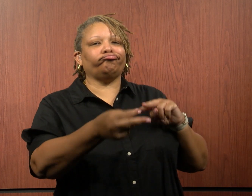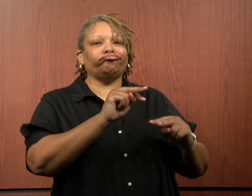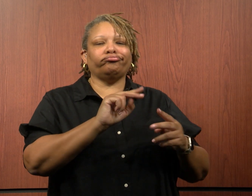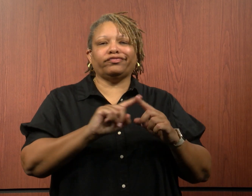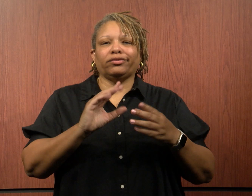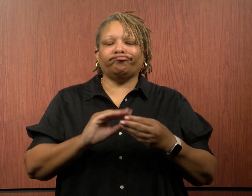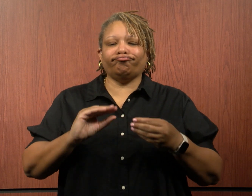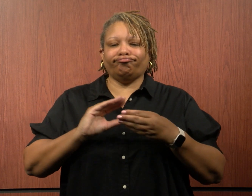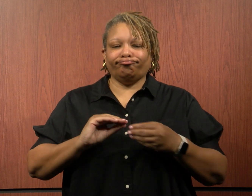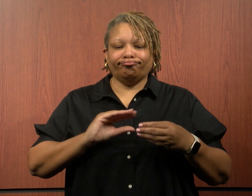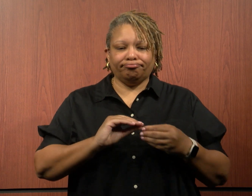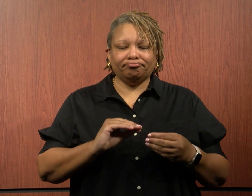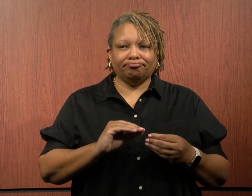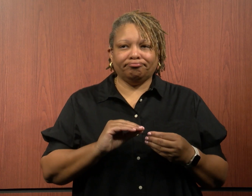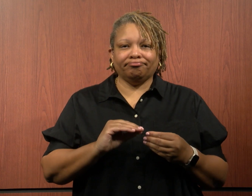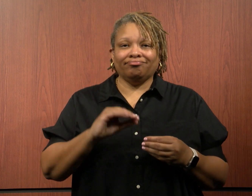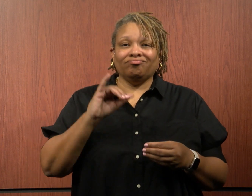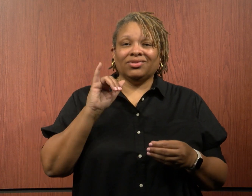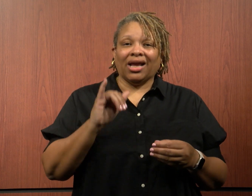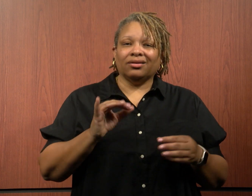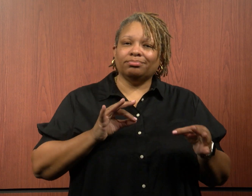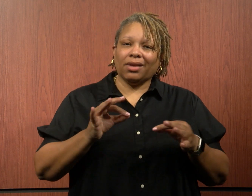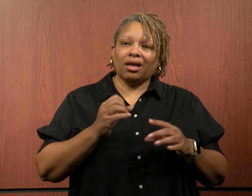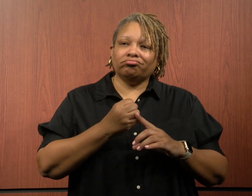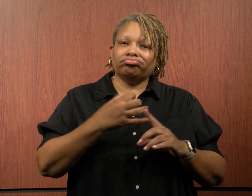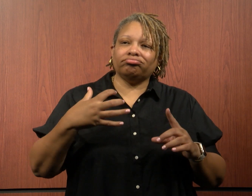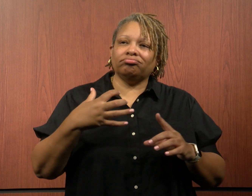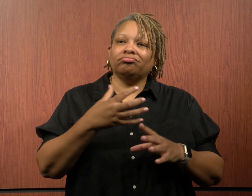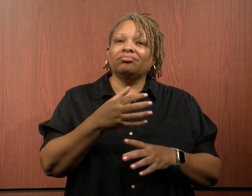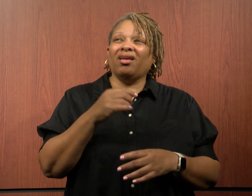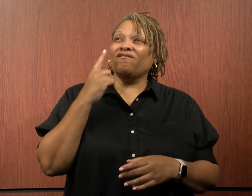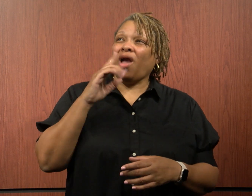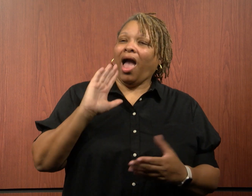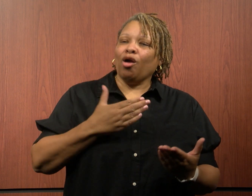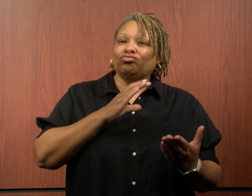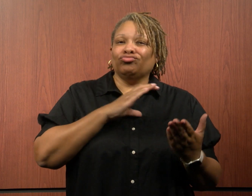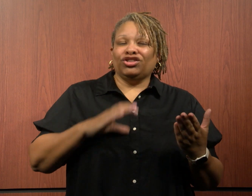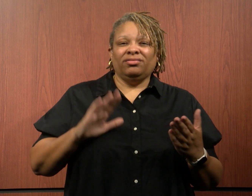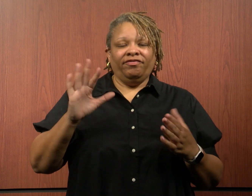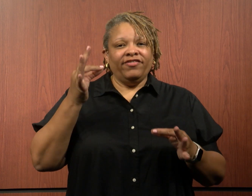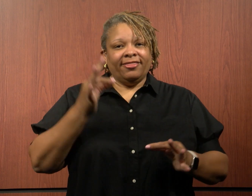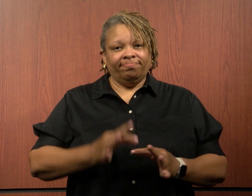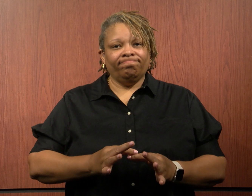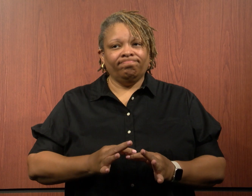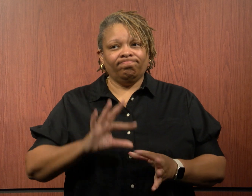they offer a comprehensive view of the Christian faith. That's the beauty of the New Testament. While it has